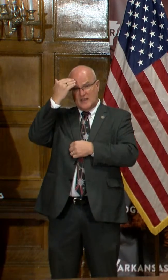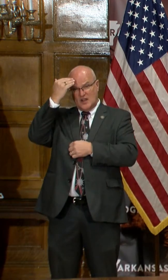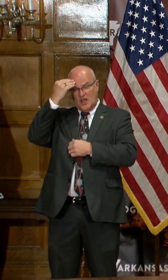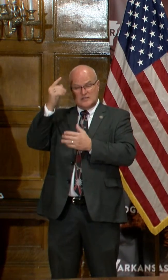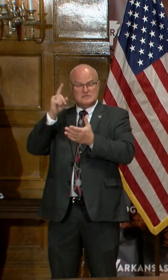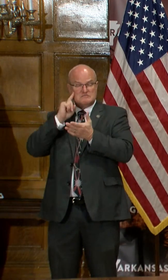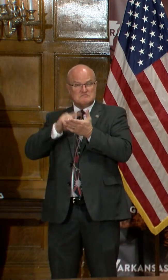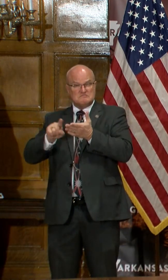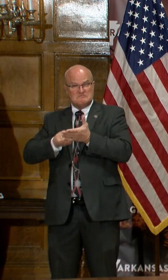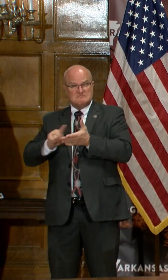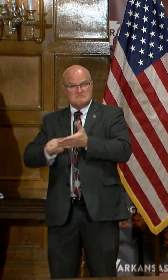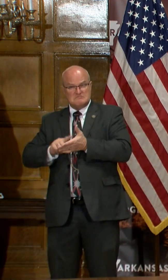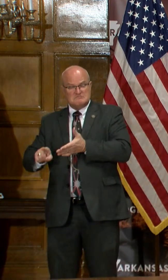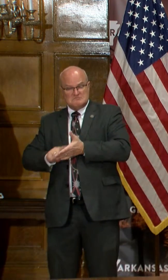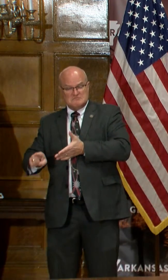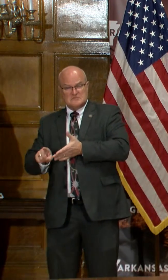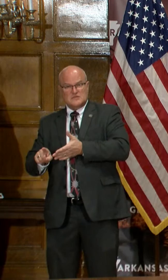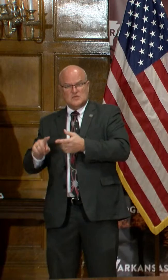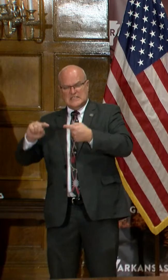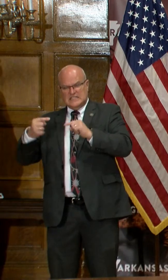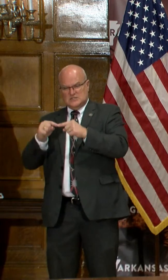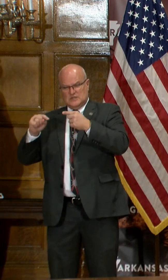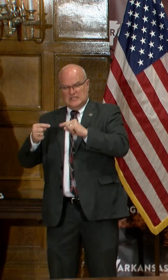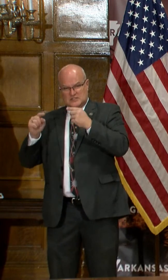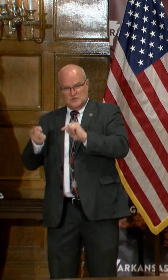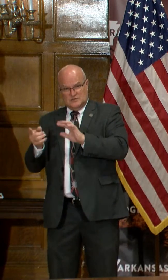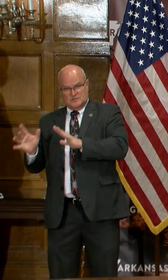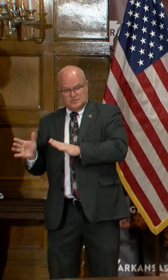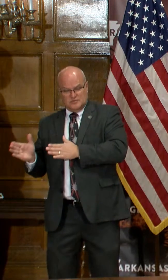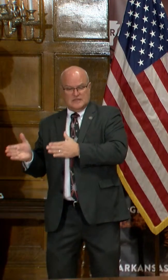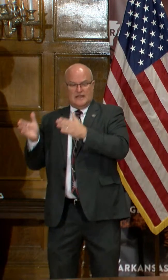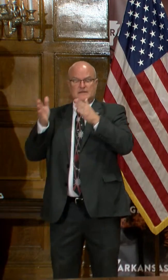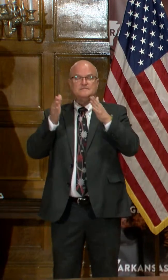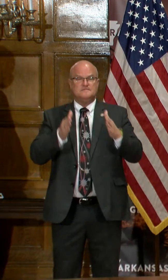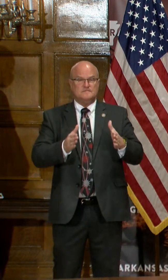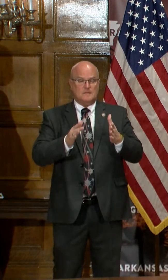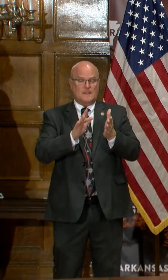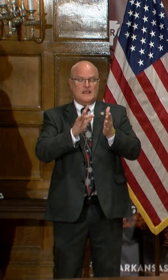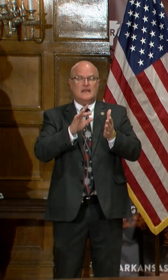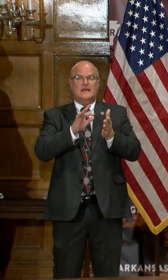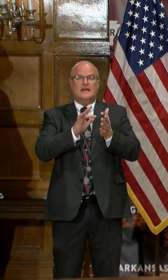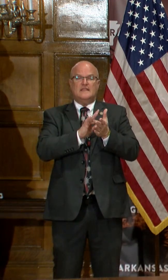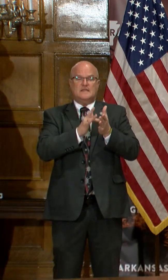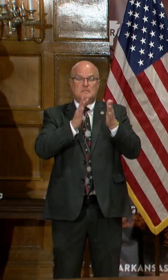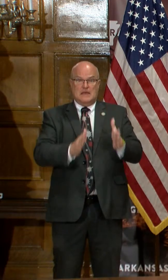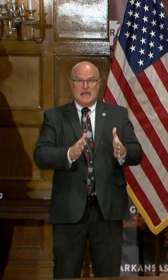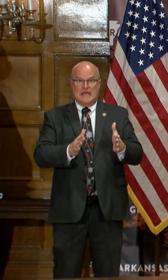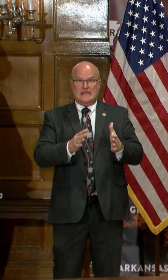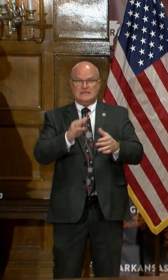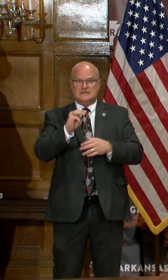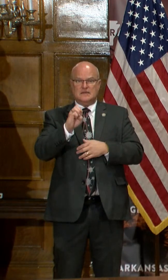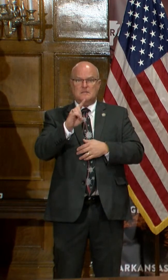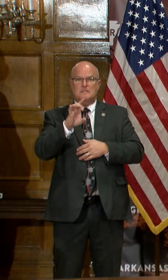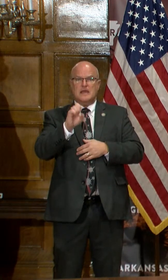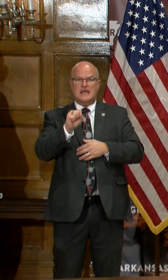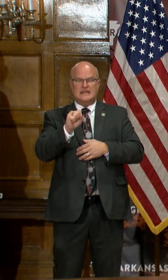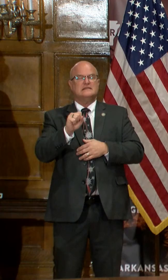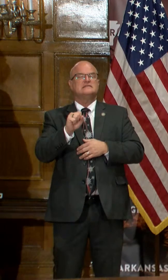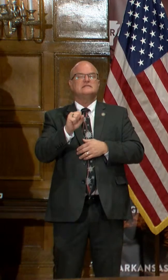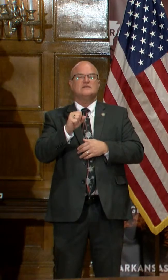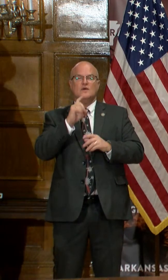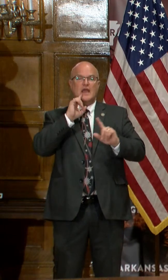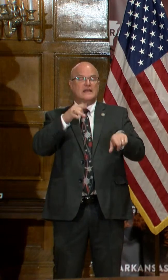on different injury patterns, TraumaCom and the medics that answer the phone there can essentially determine what level hospital is